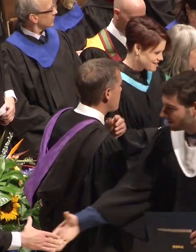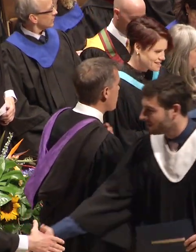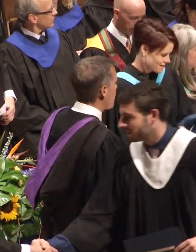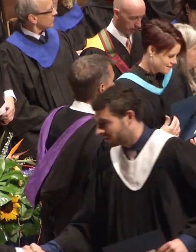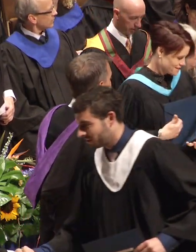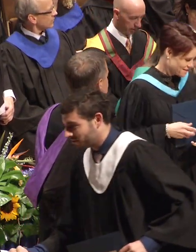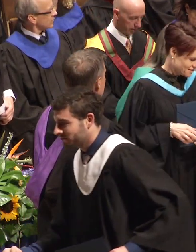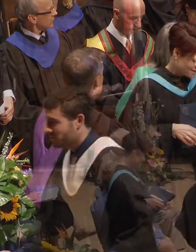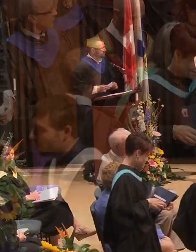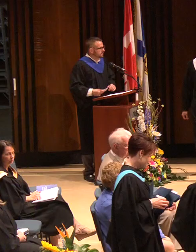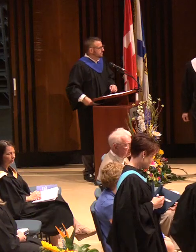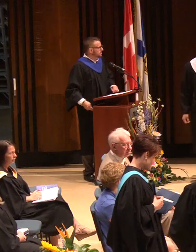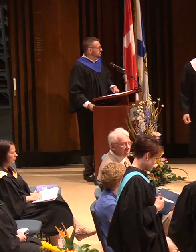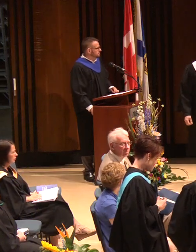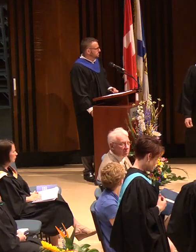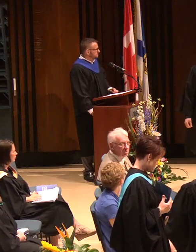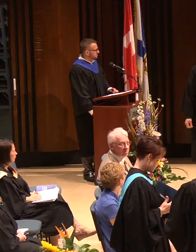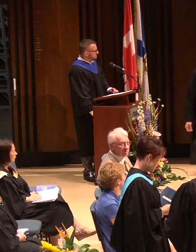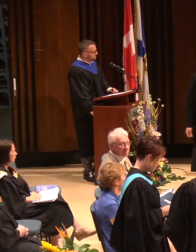Matthew Haynes.